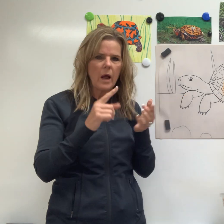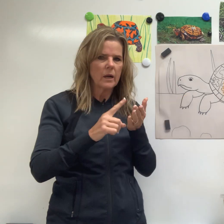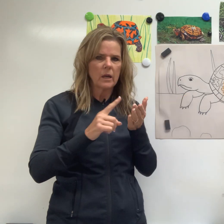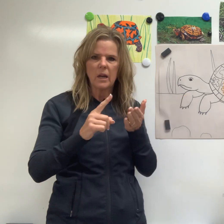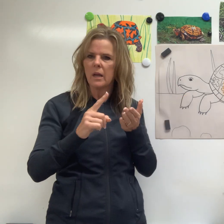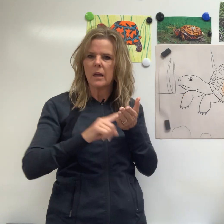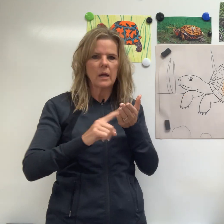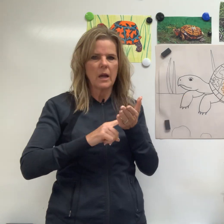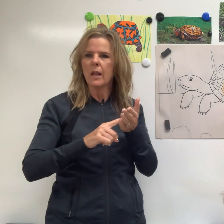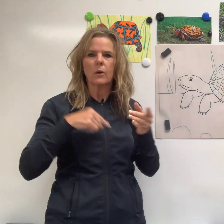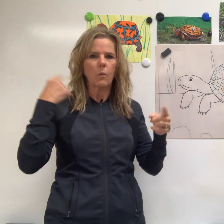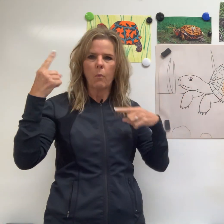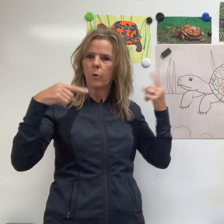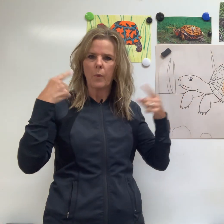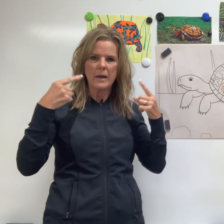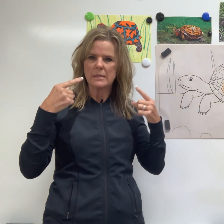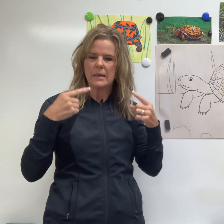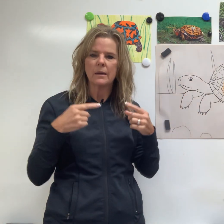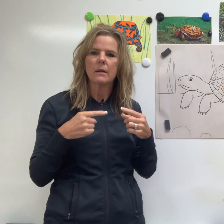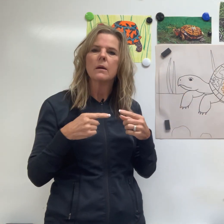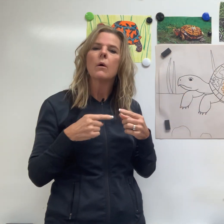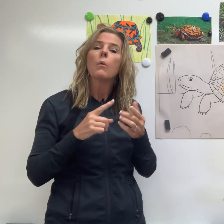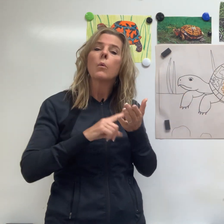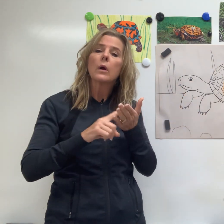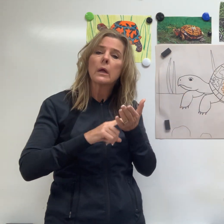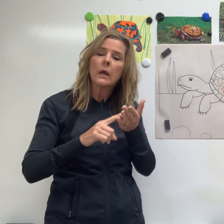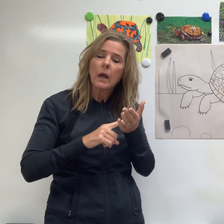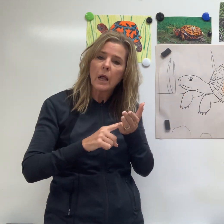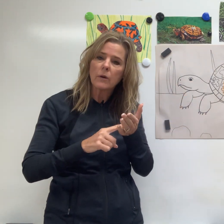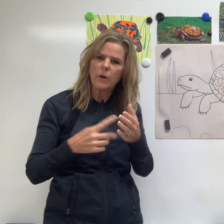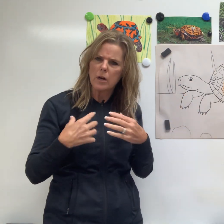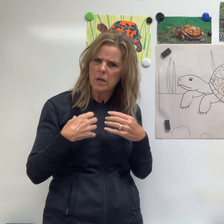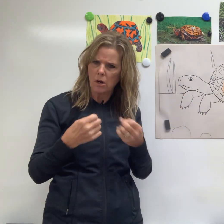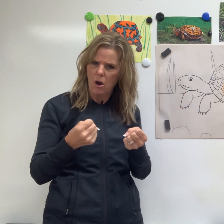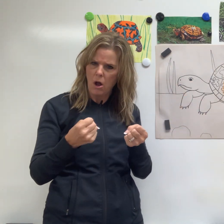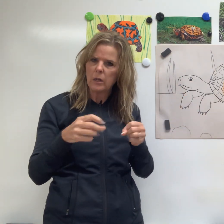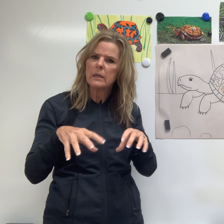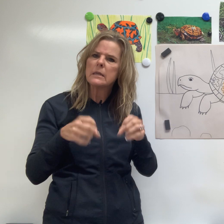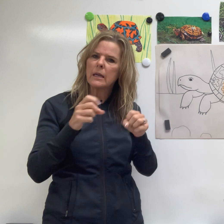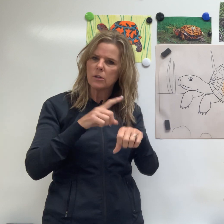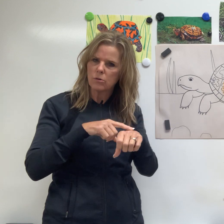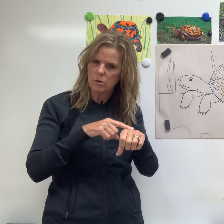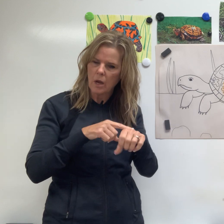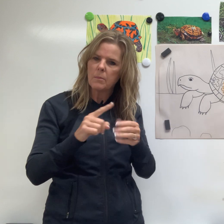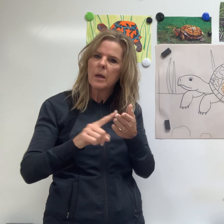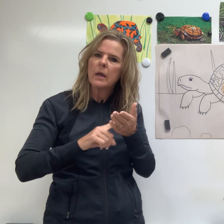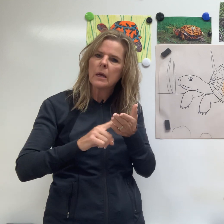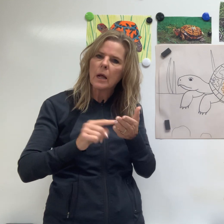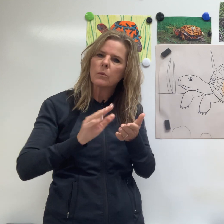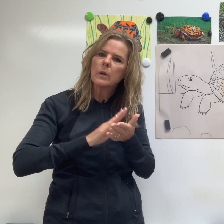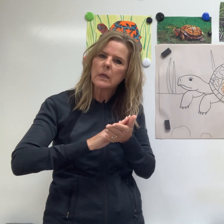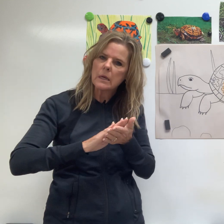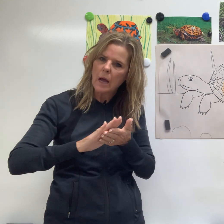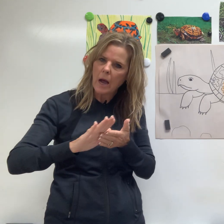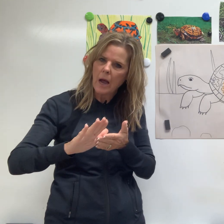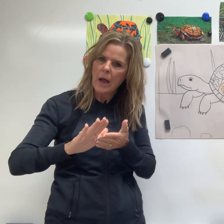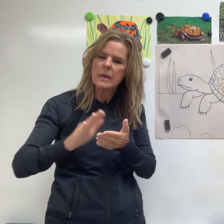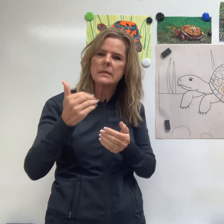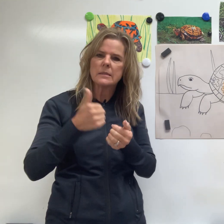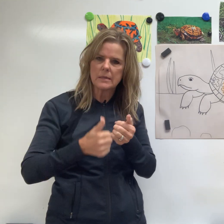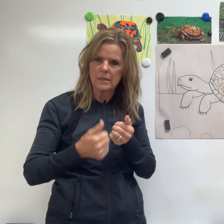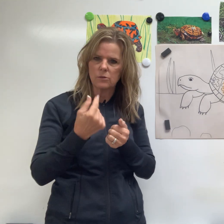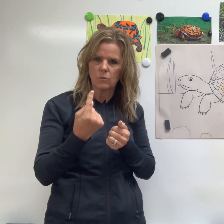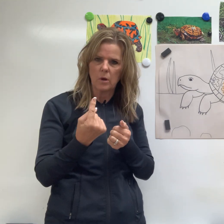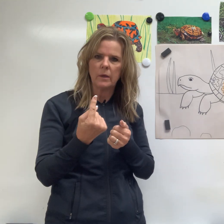color wild and crazy like that. We're gonna color very solid, taking our time and coloring in each and every